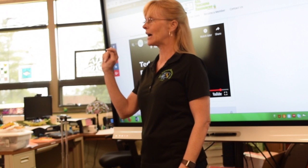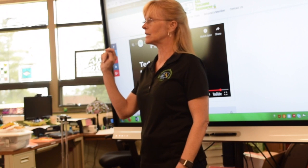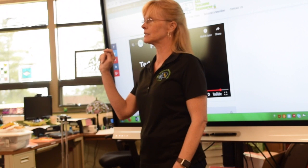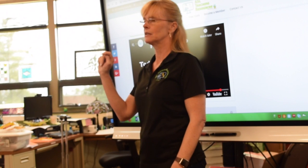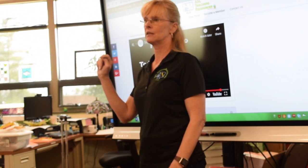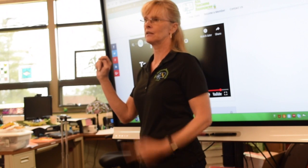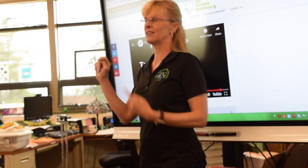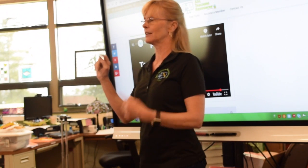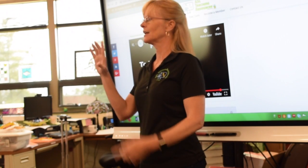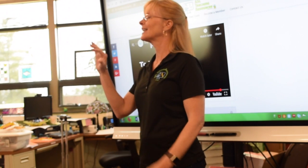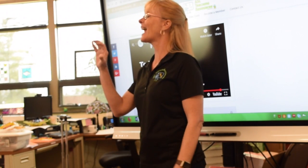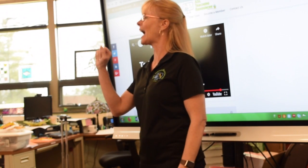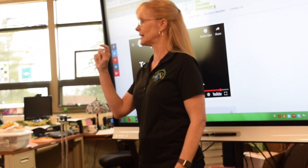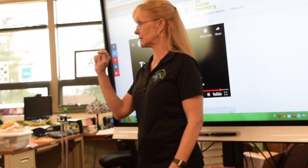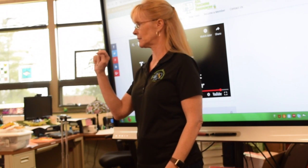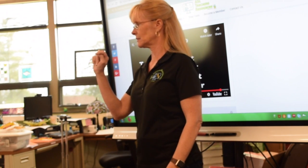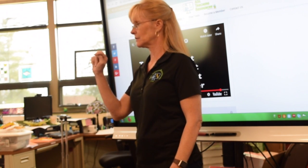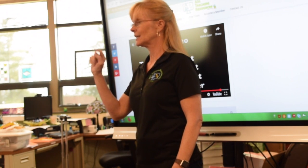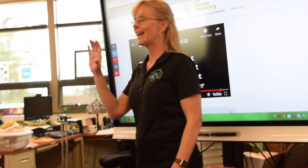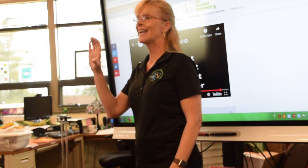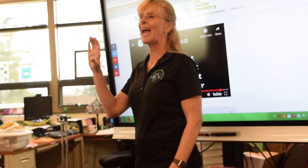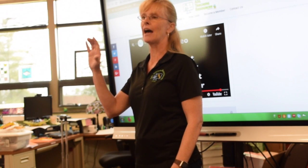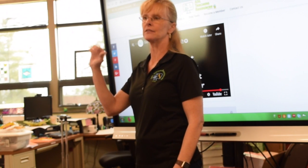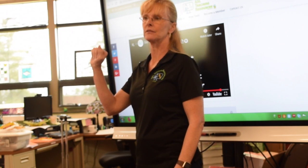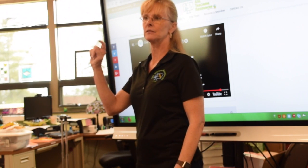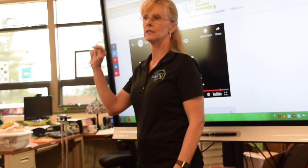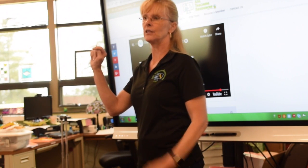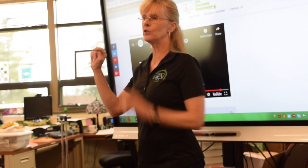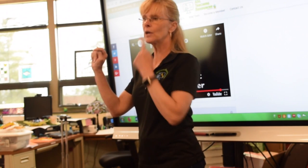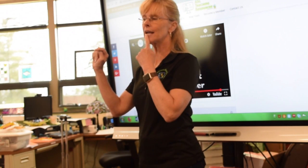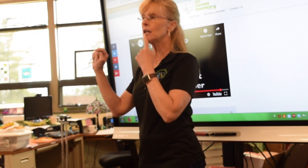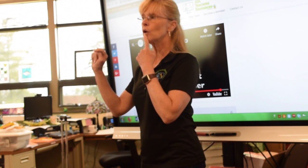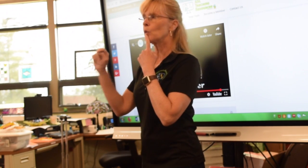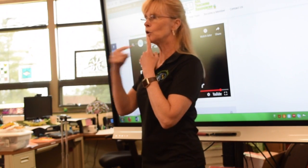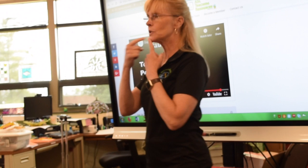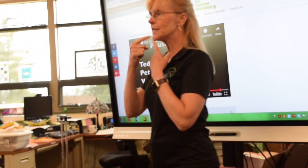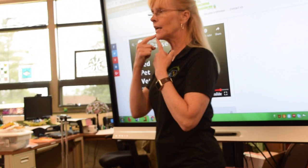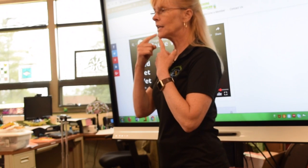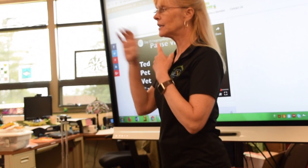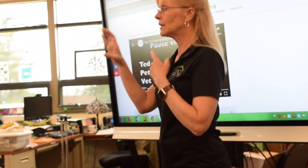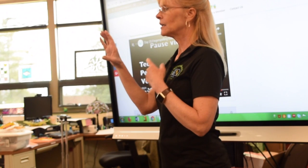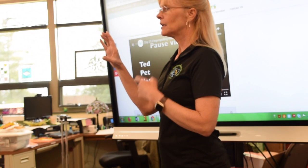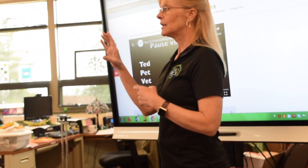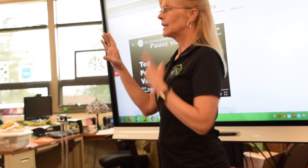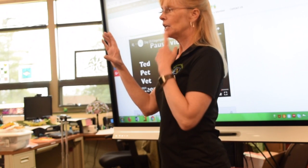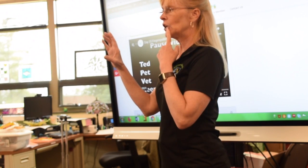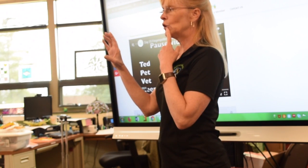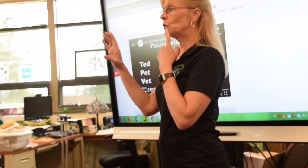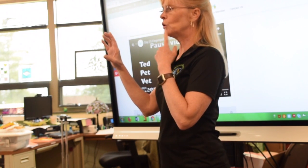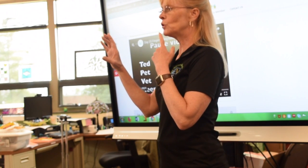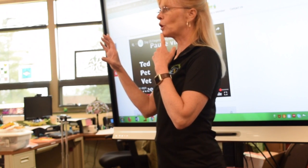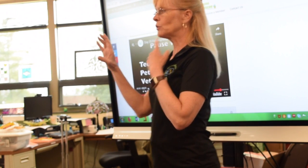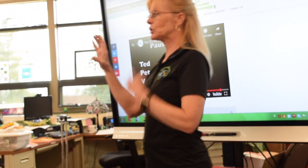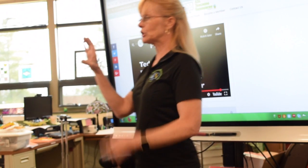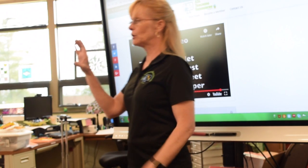Cat. Cat. Cat. If you can't, when you're saying it, you don't slow